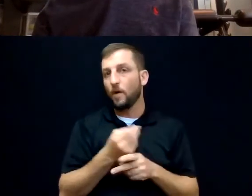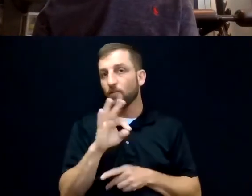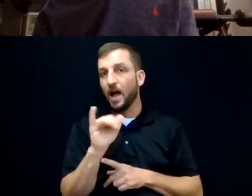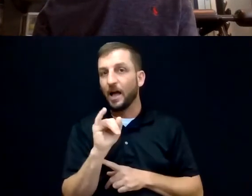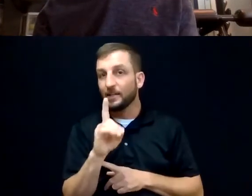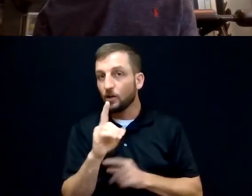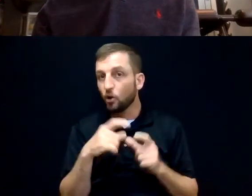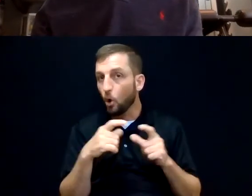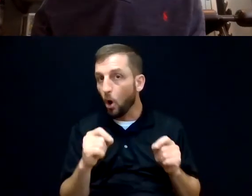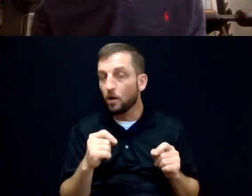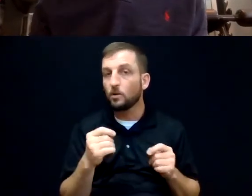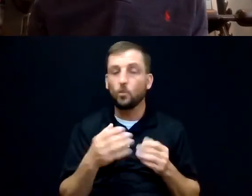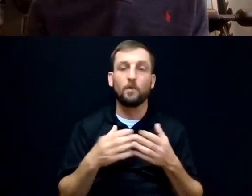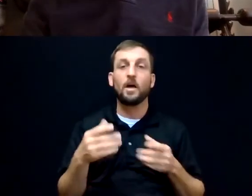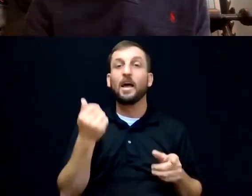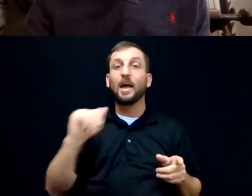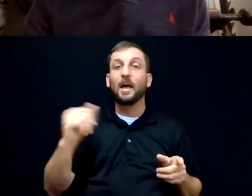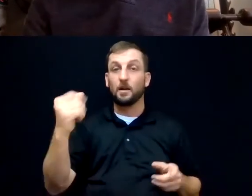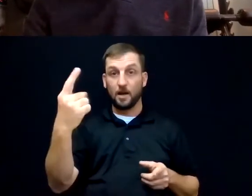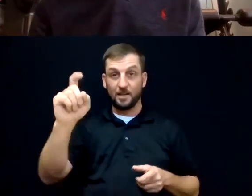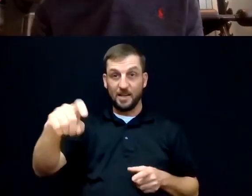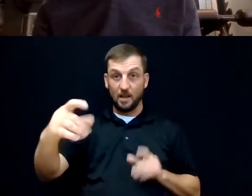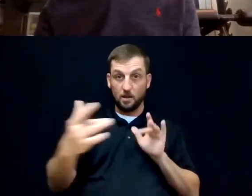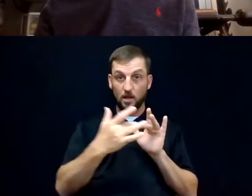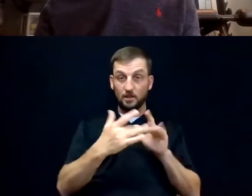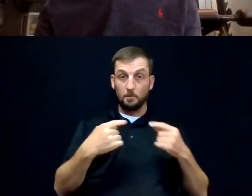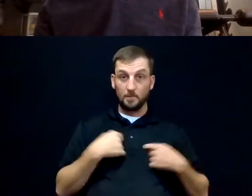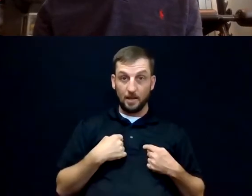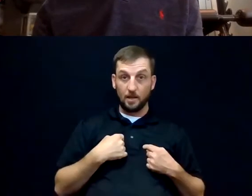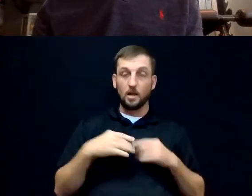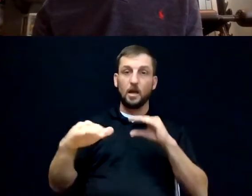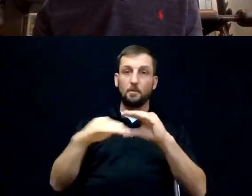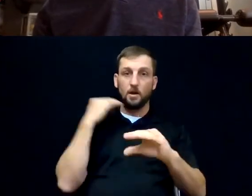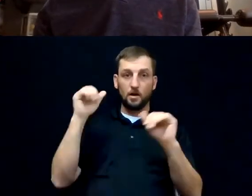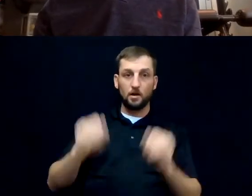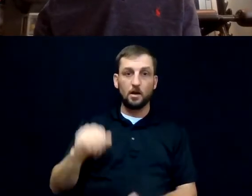And anybody who needs to access me, you can email me at